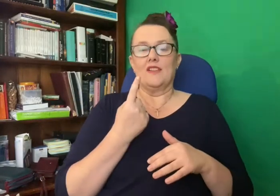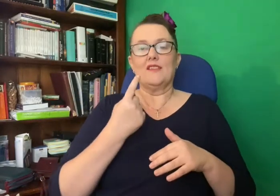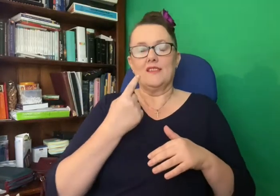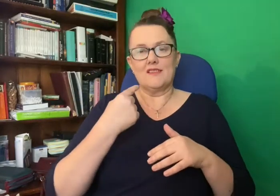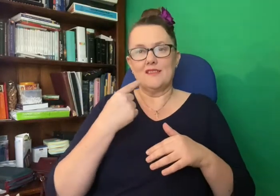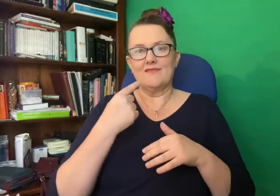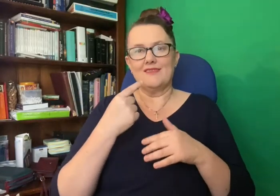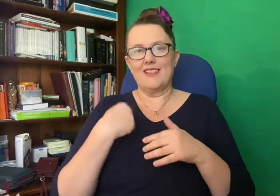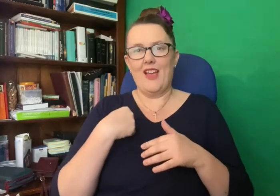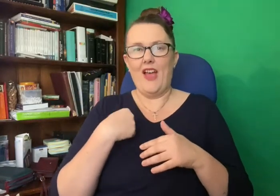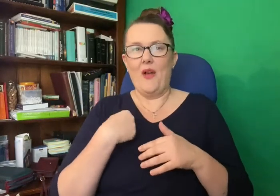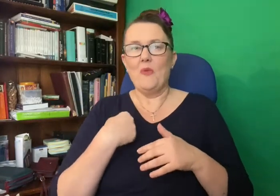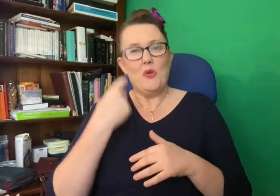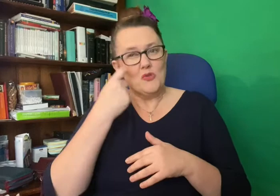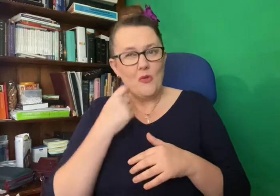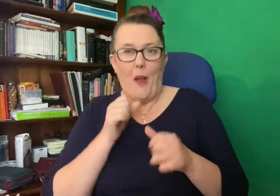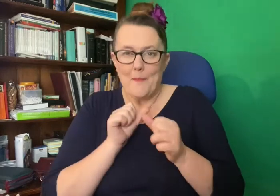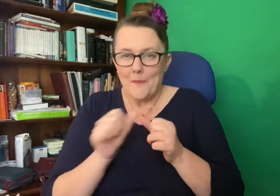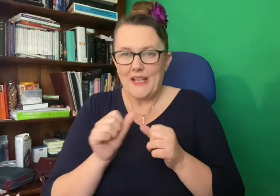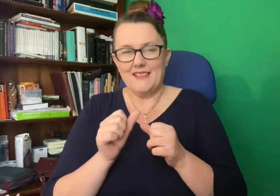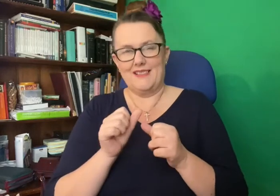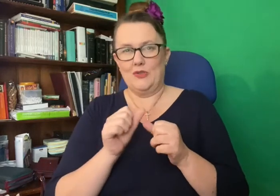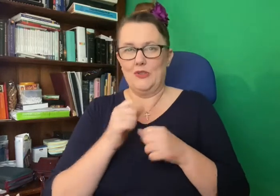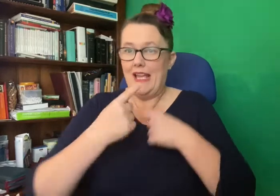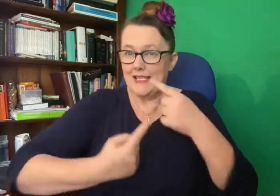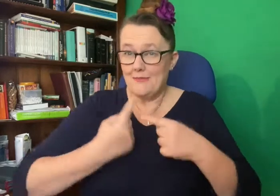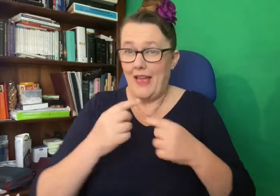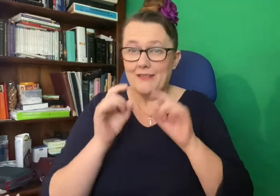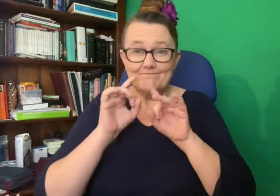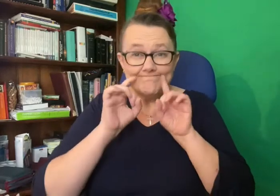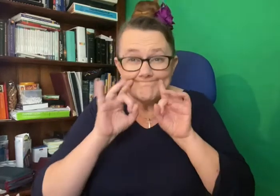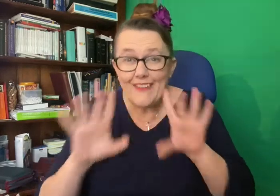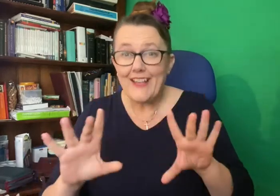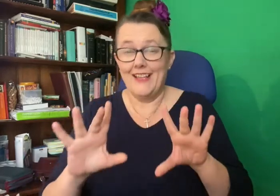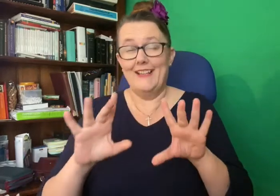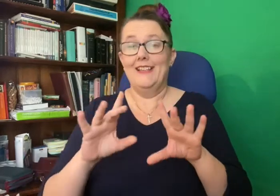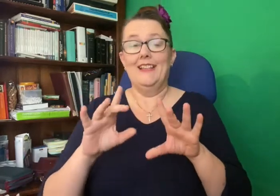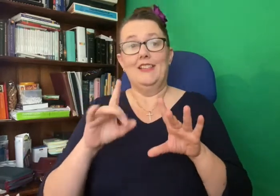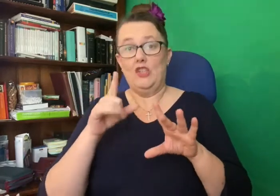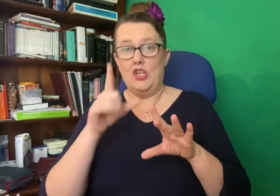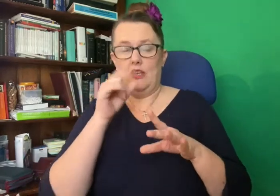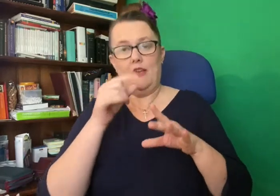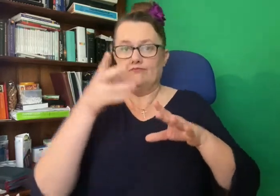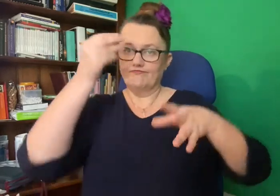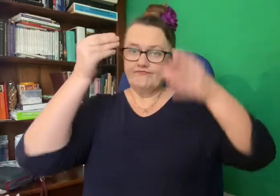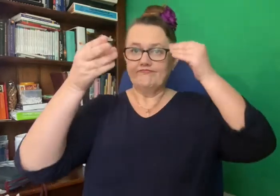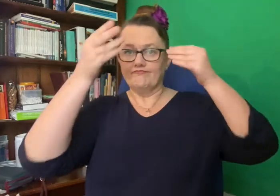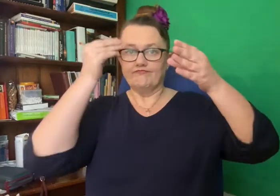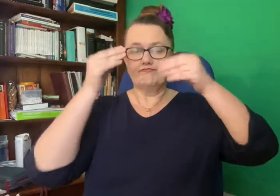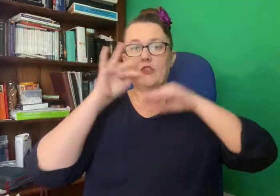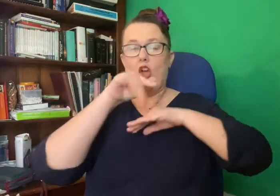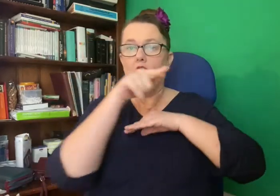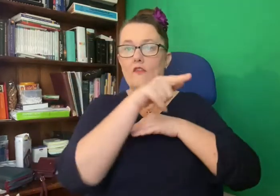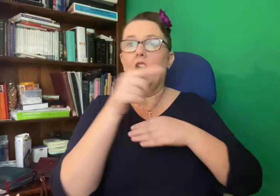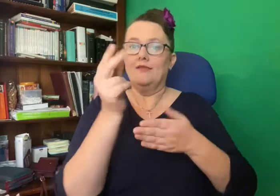So I decided to make my first art YouTube tutorial, and I'm going to do my best to explain as clear as possible so you can take it